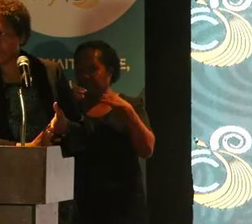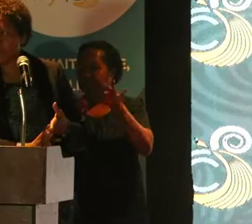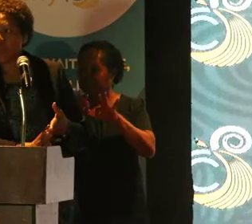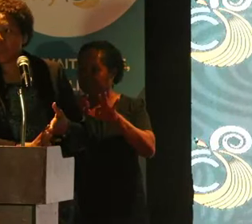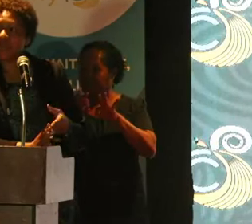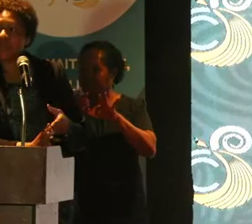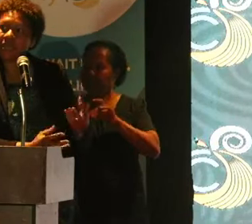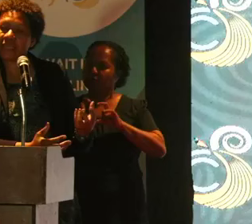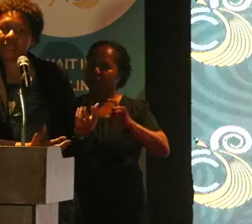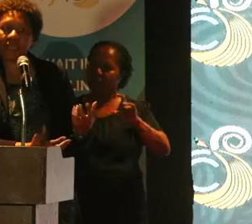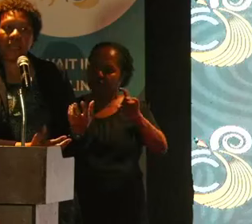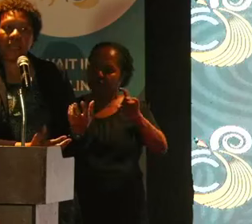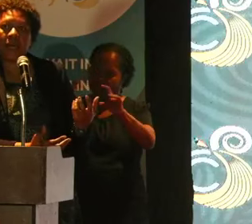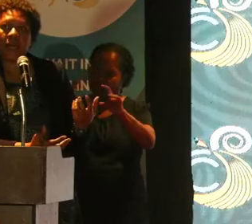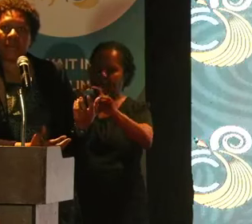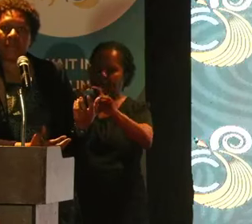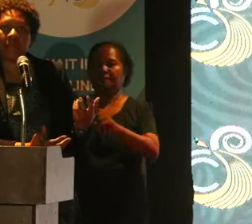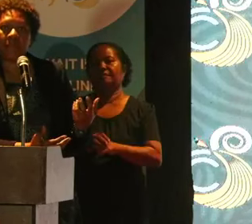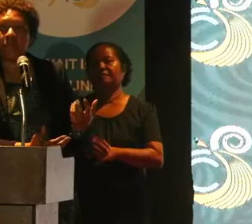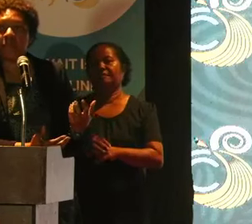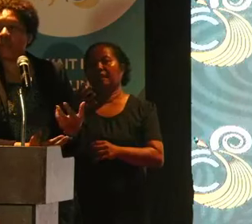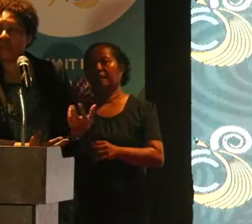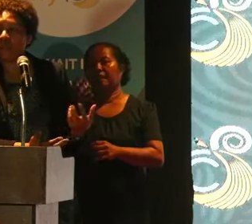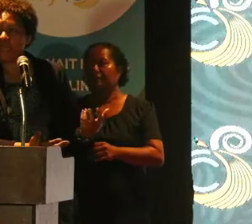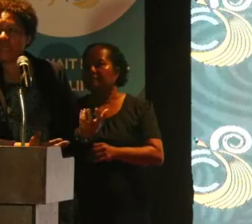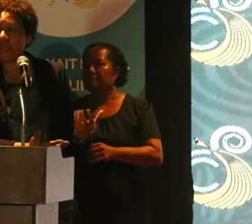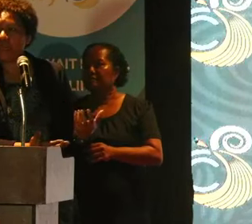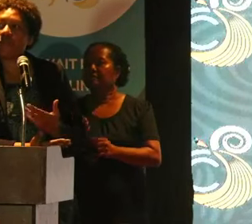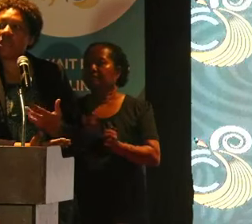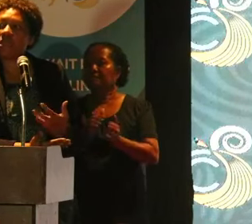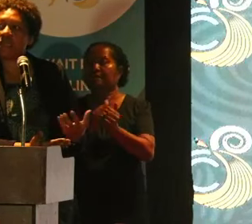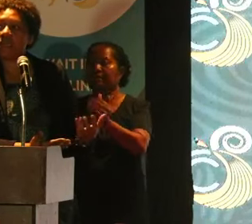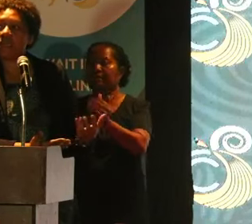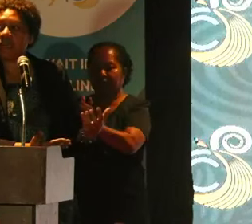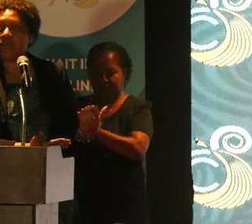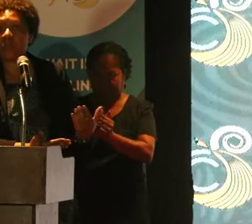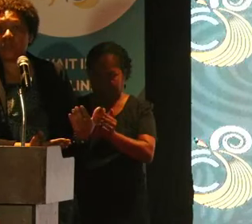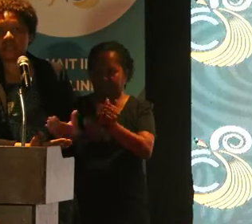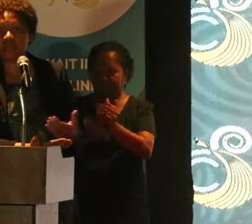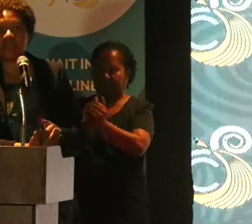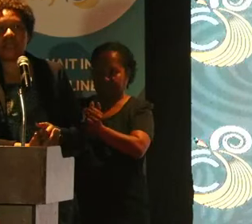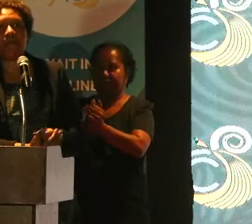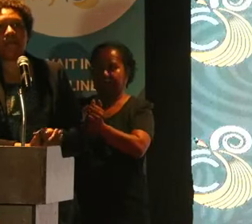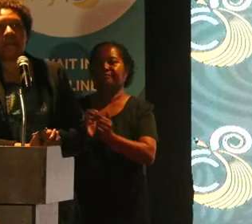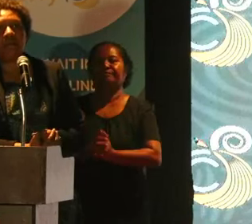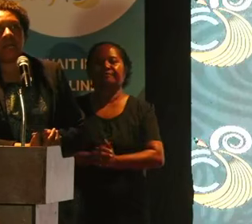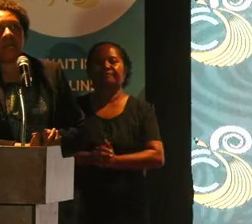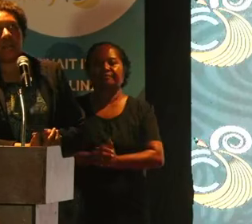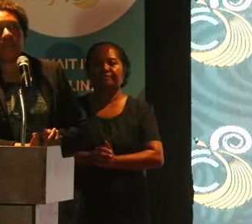to receive those unless there's some sort of agreement in place, so there's nil outstanding.